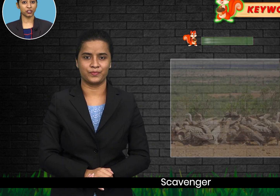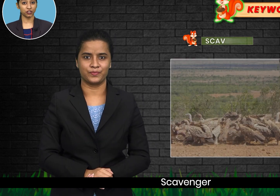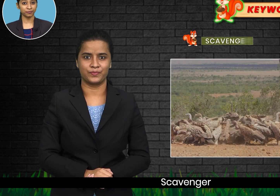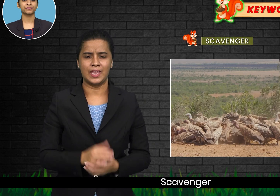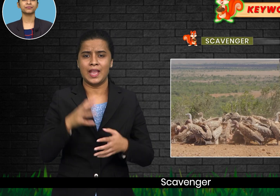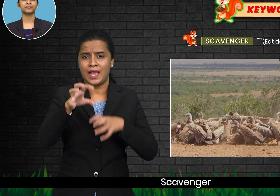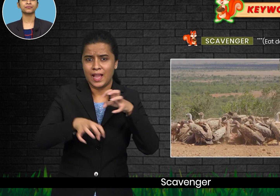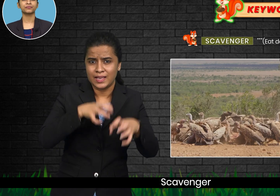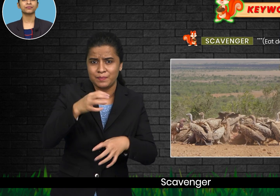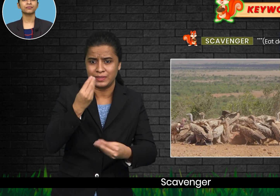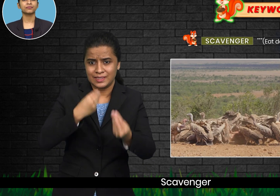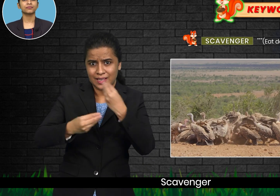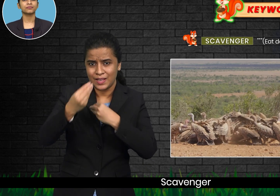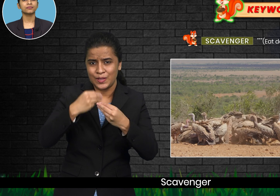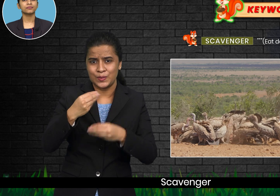scavenger,